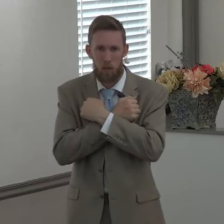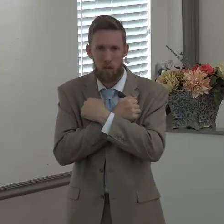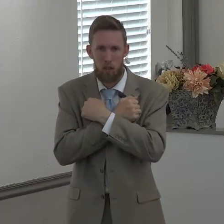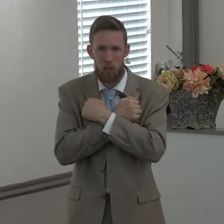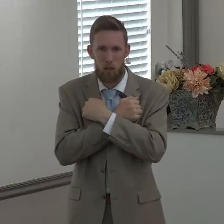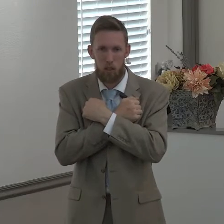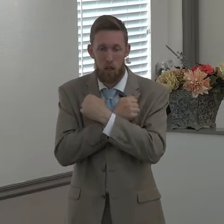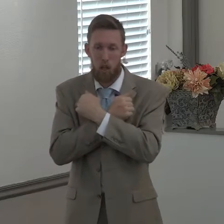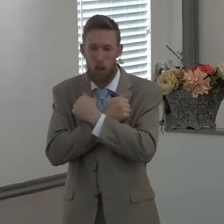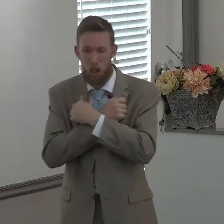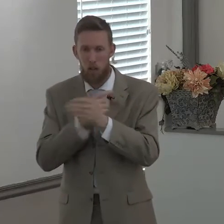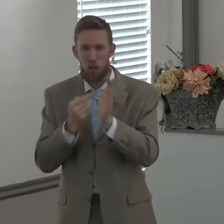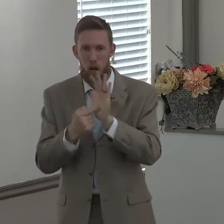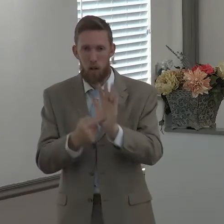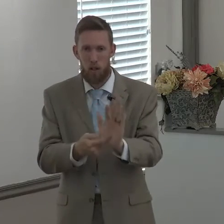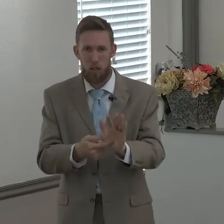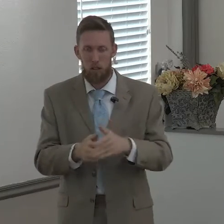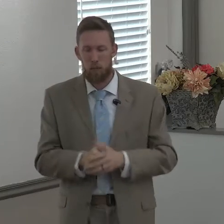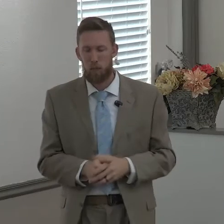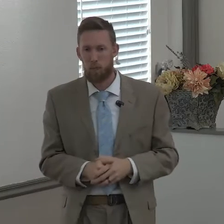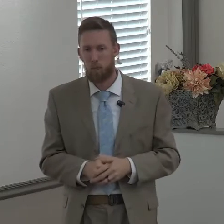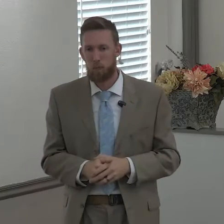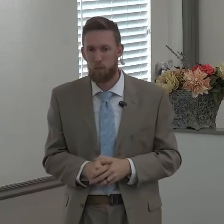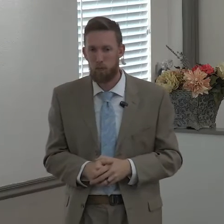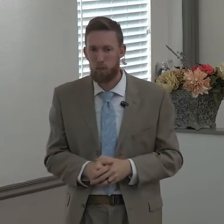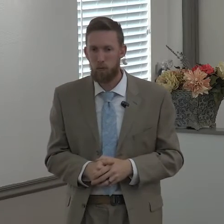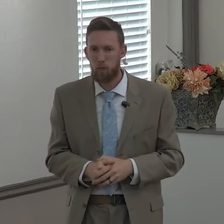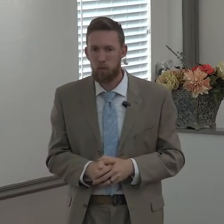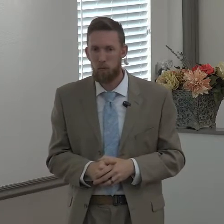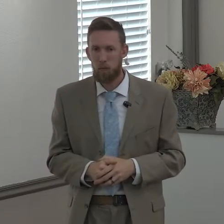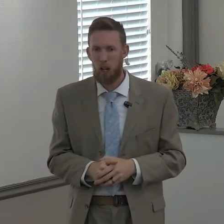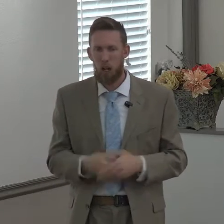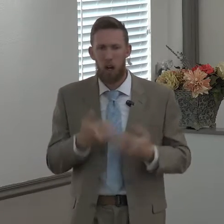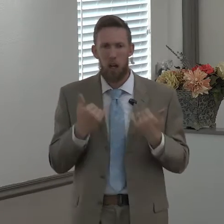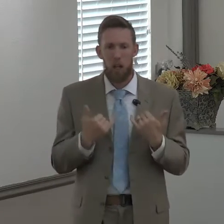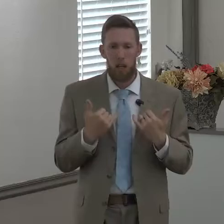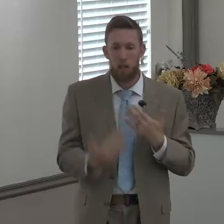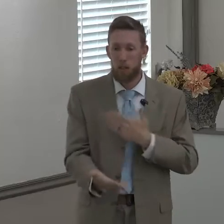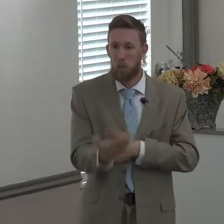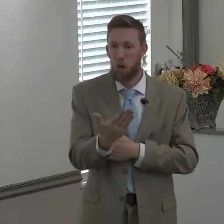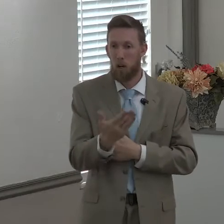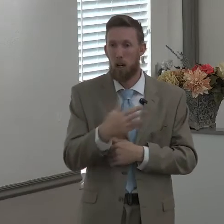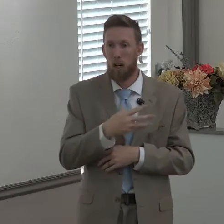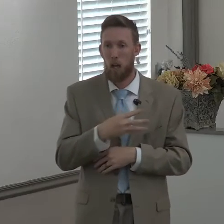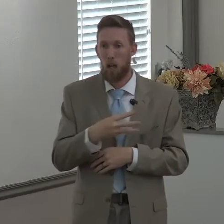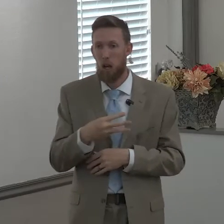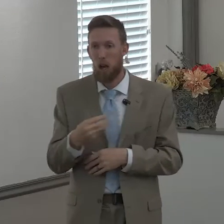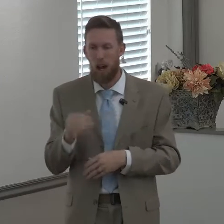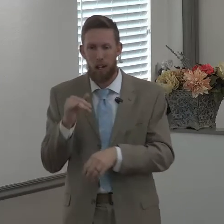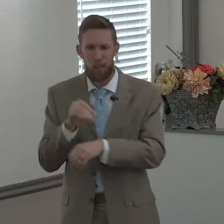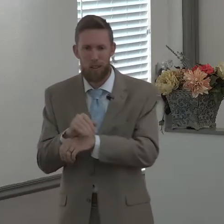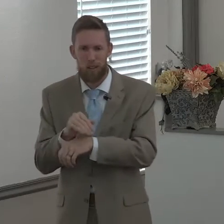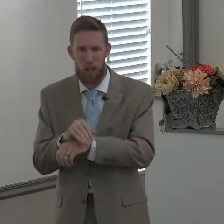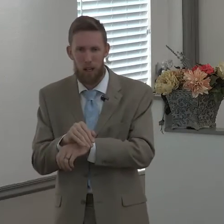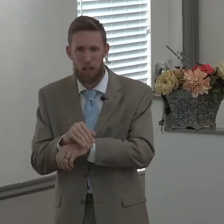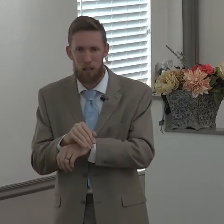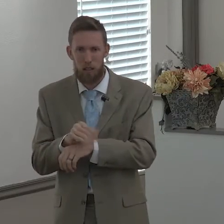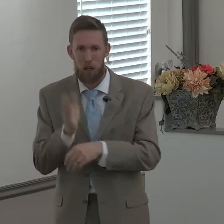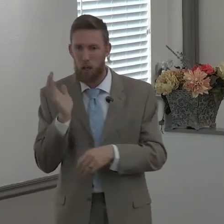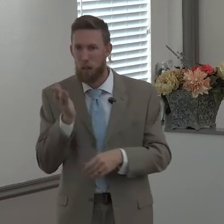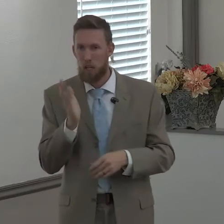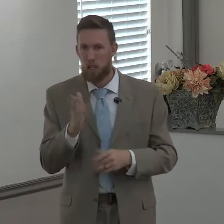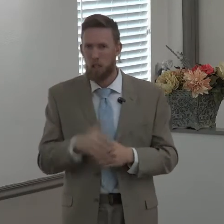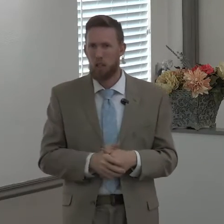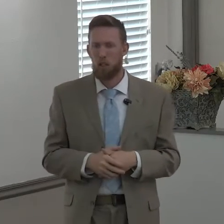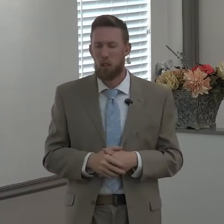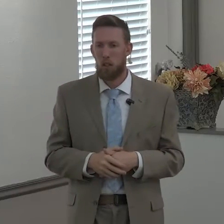But you know something? Sacrificial love is necessary. It's absolutely necessary. The two messages this morning